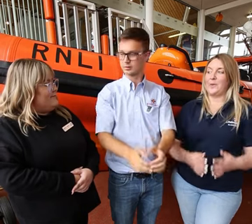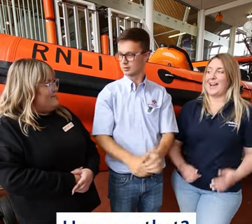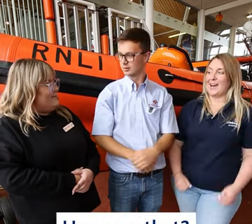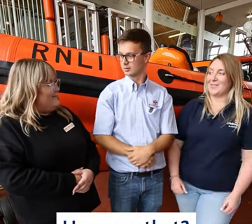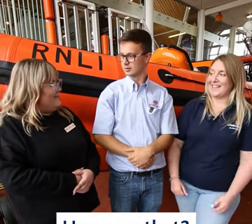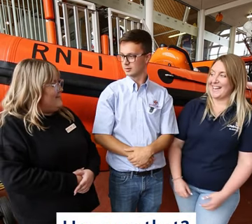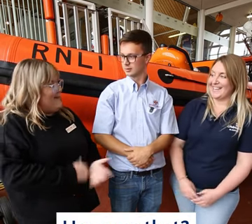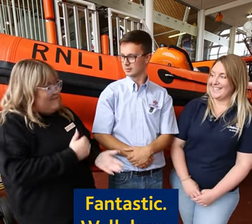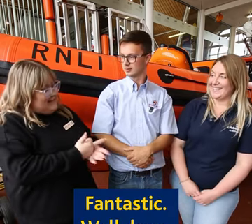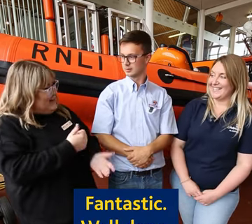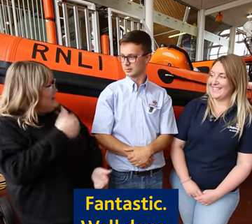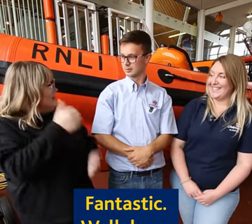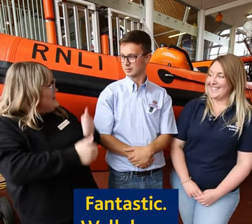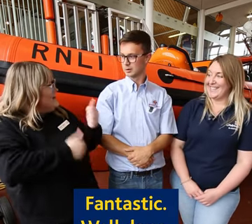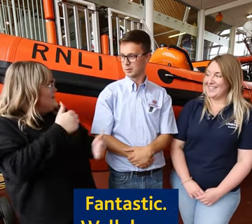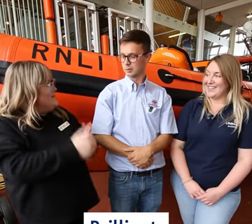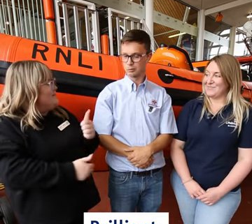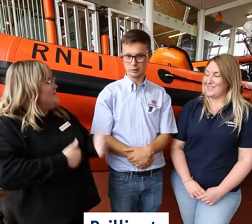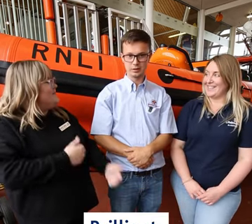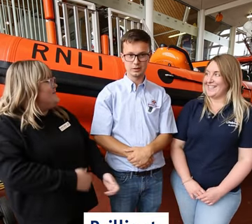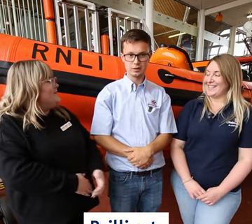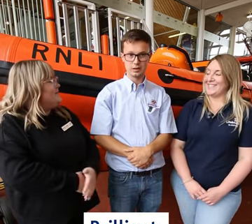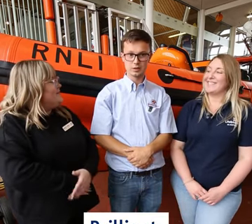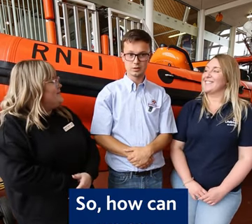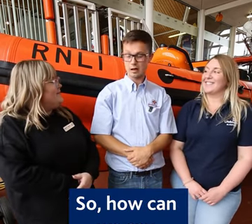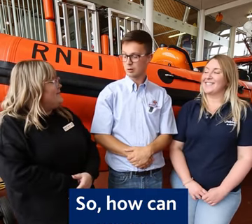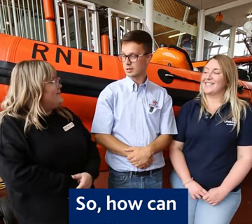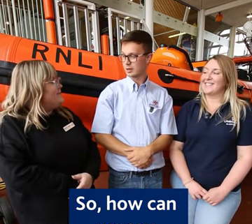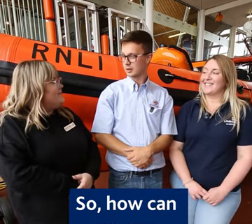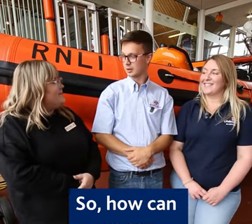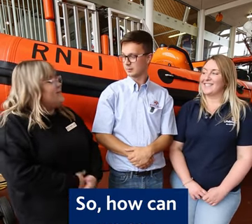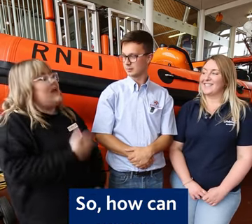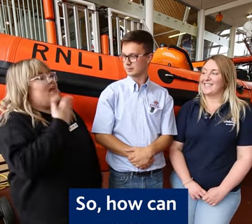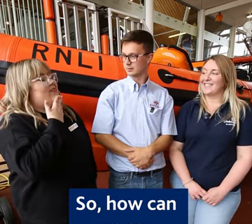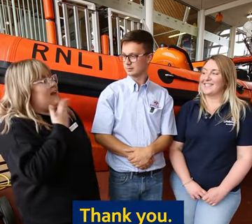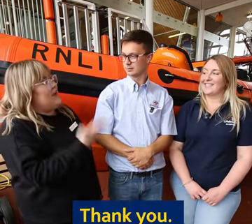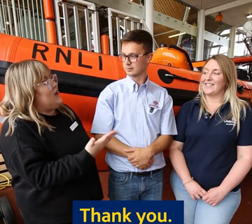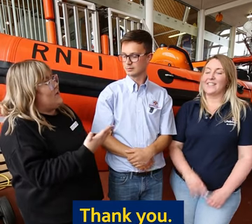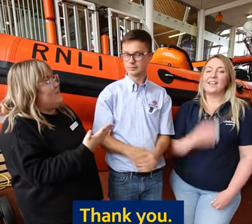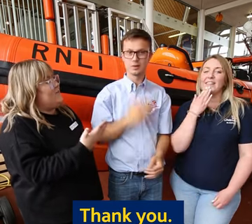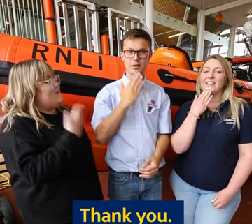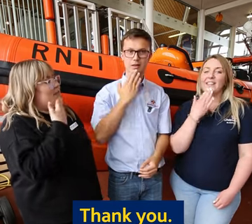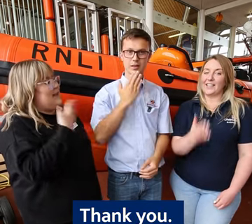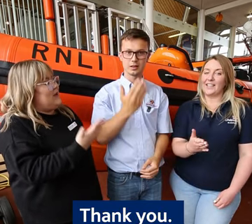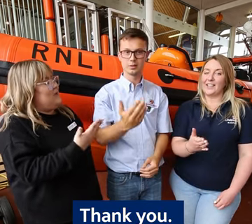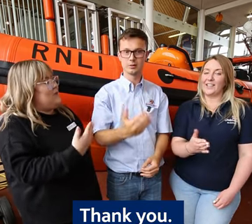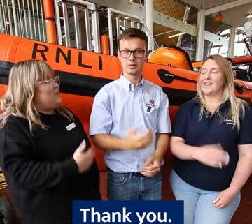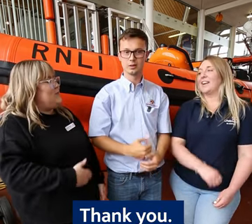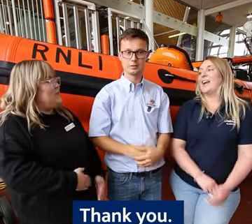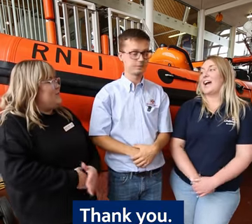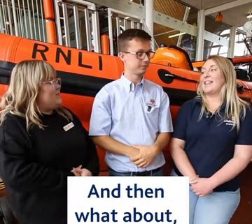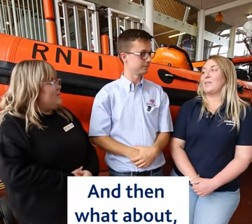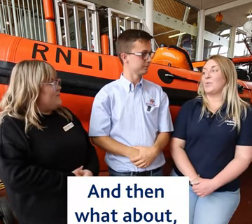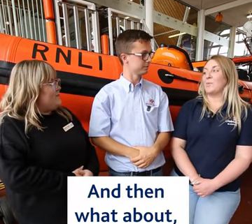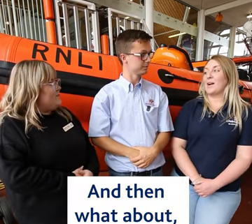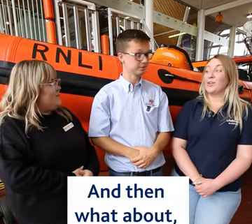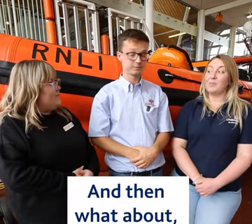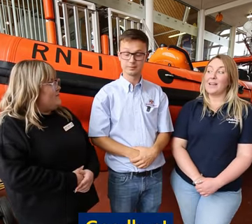How was that? Fantastic, well done. Brilliant. So how can we say thank you? Thank you. Thank you. And then what about goodbye?